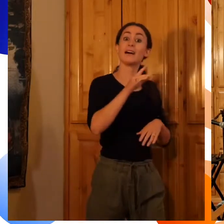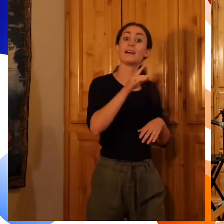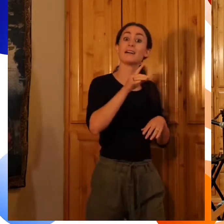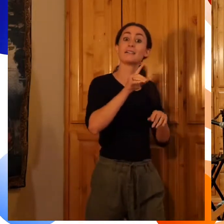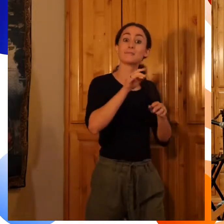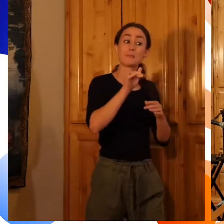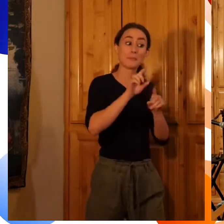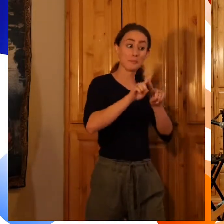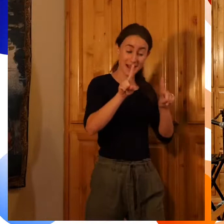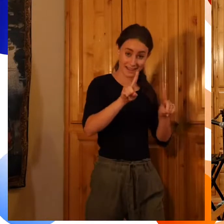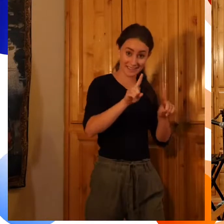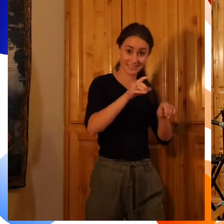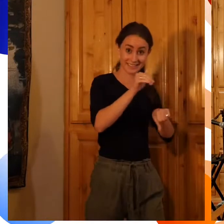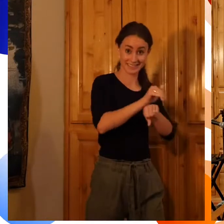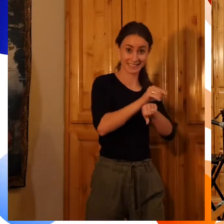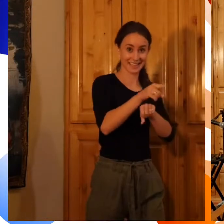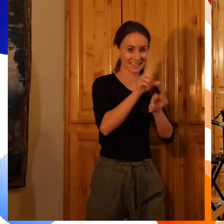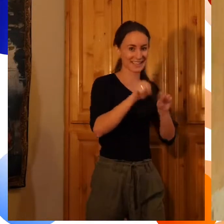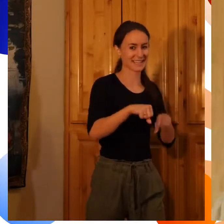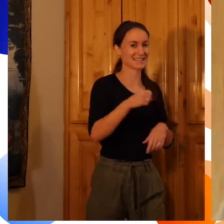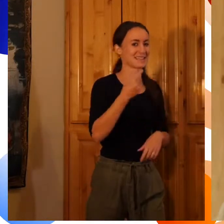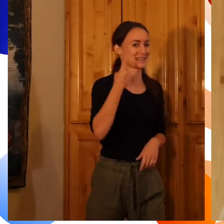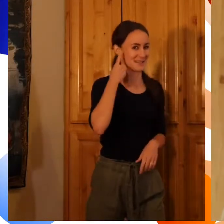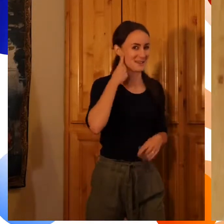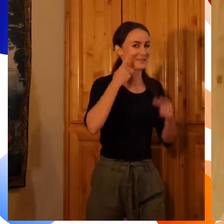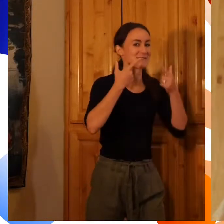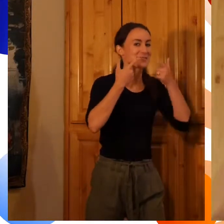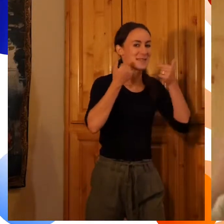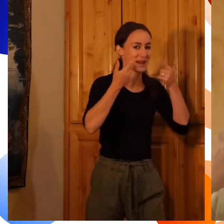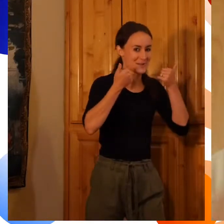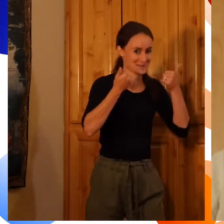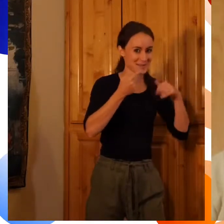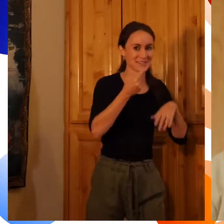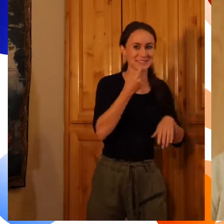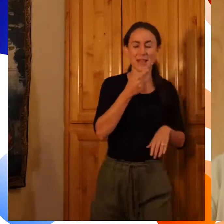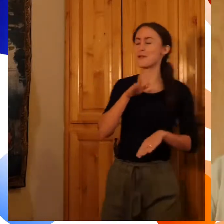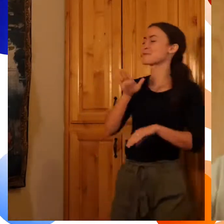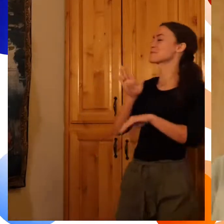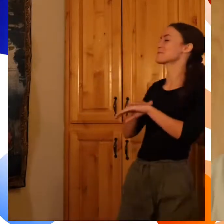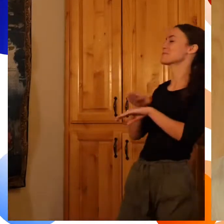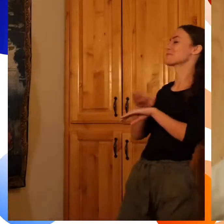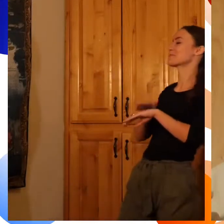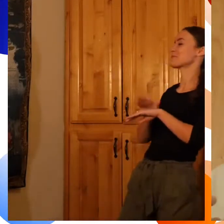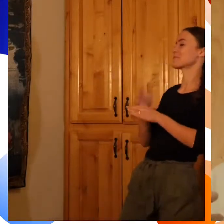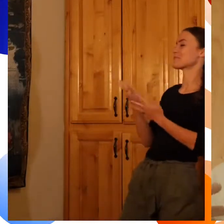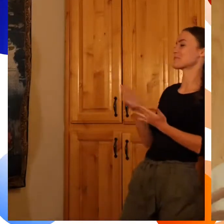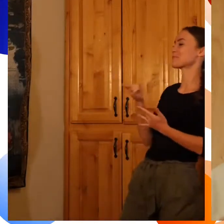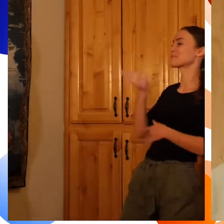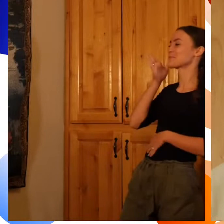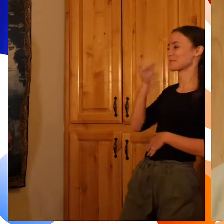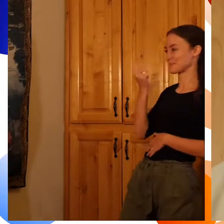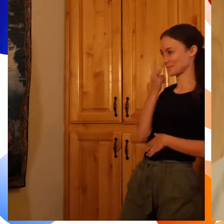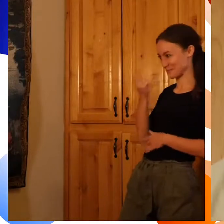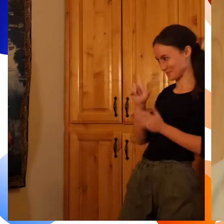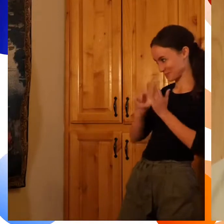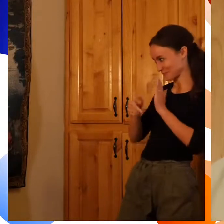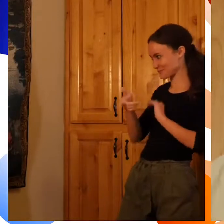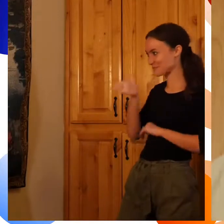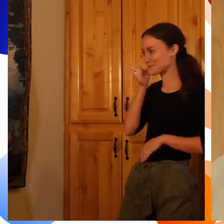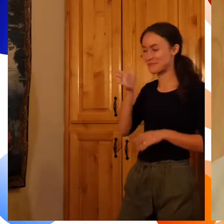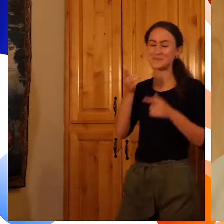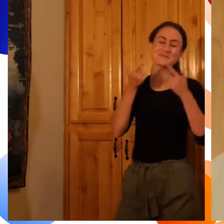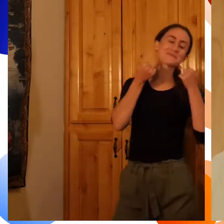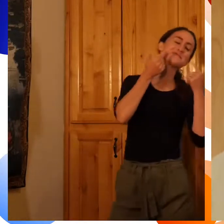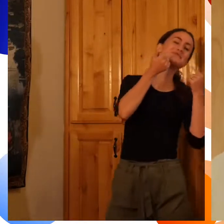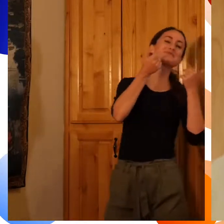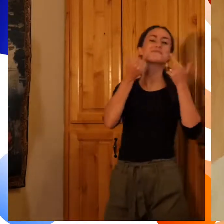"You'll see. Oh, you'll see, all right." So Donald walked over to where the campfire blazed merrily. And the